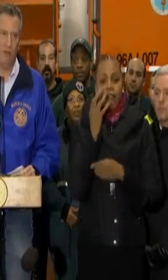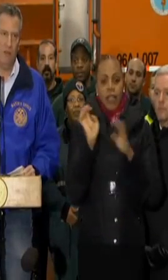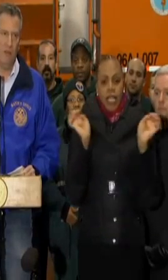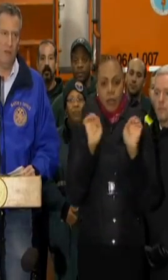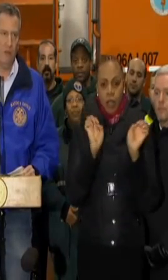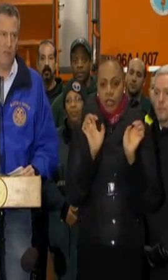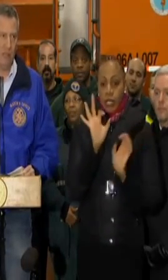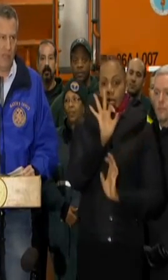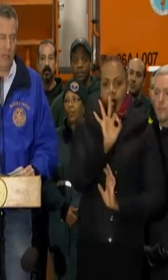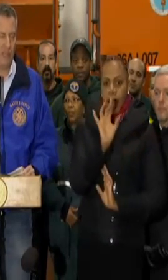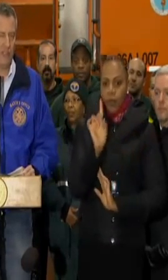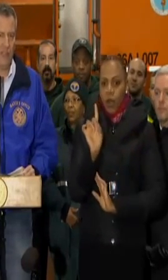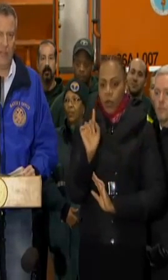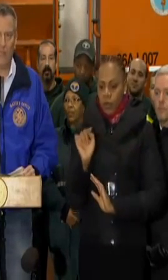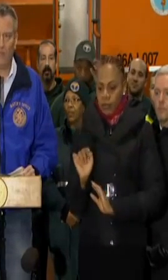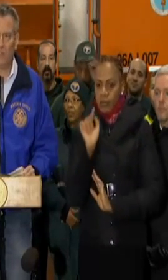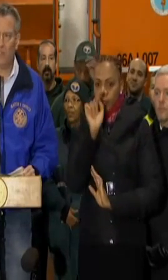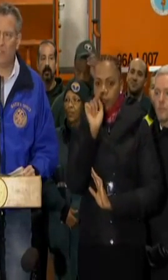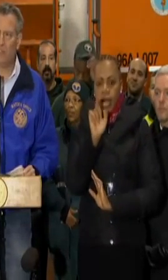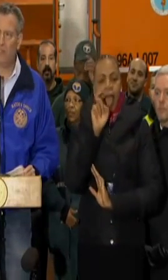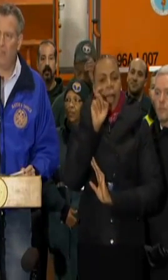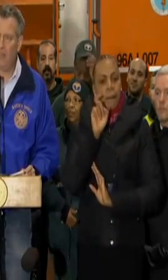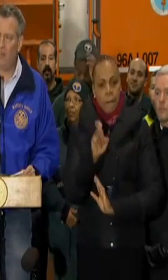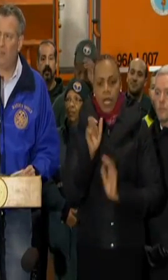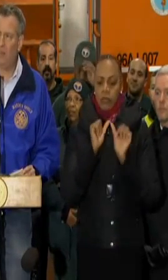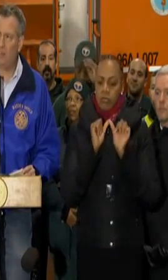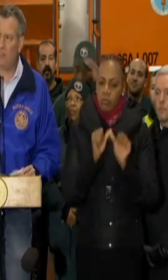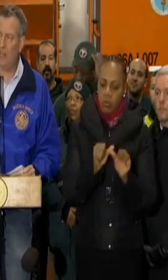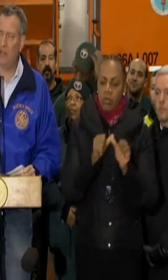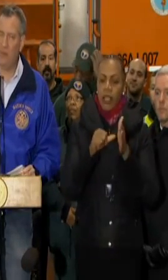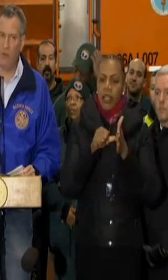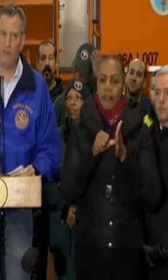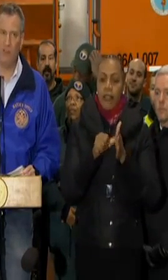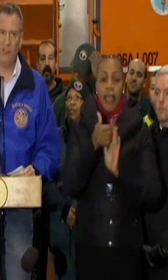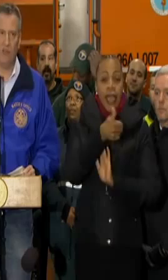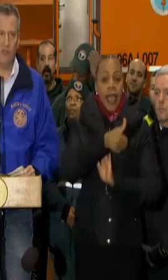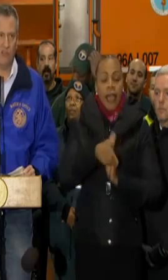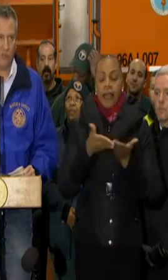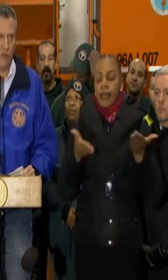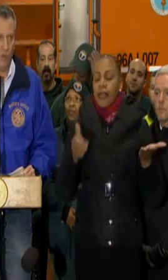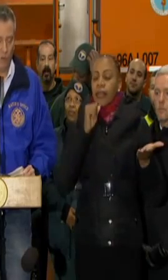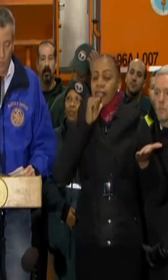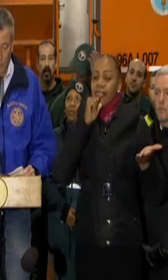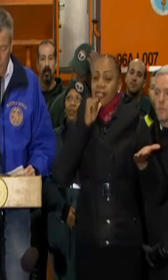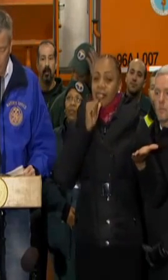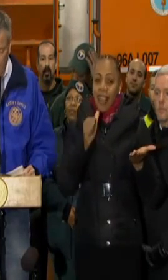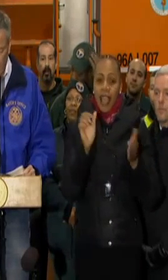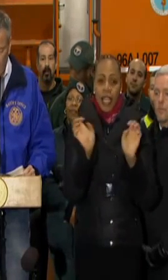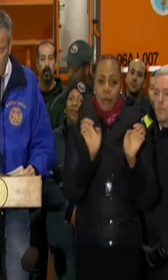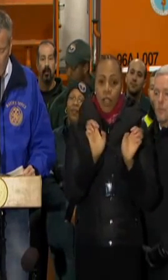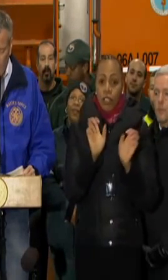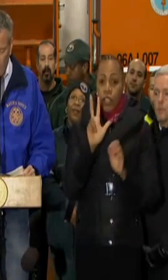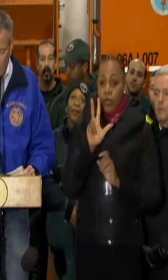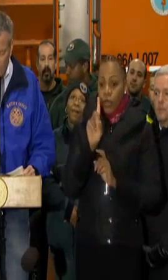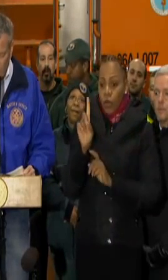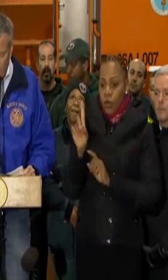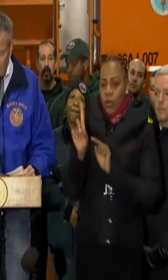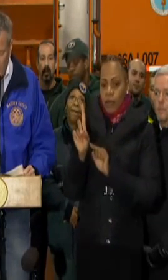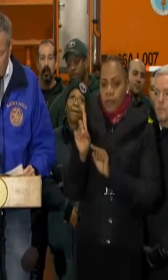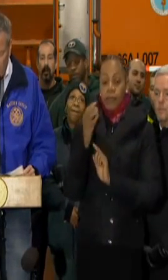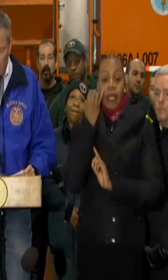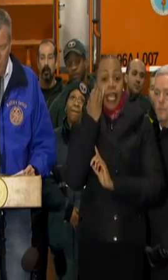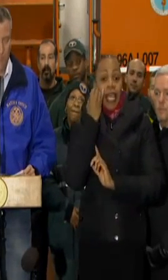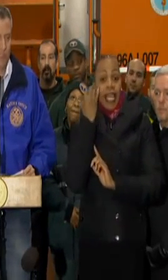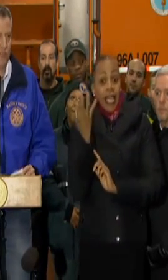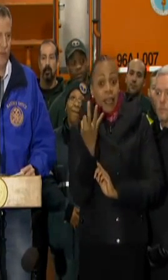911. Constantly have to emphasize this. Anything that is not an emergency goes to 311. If you see